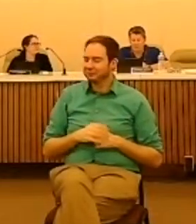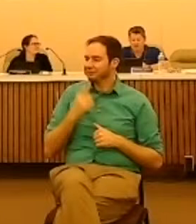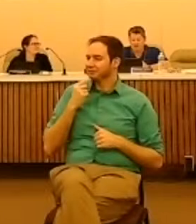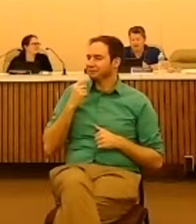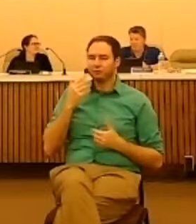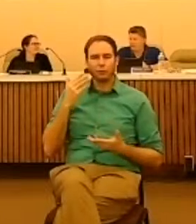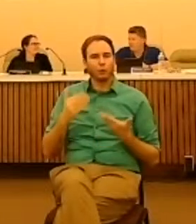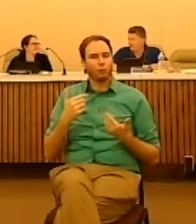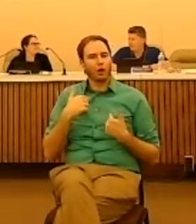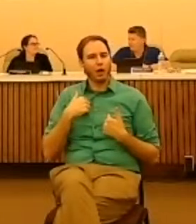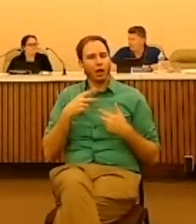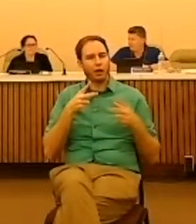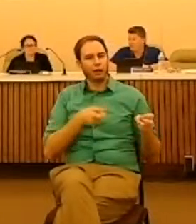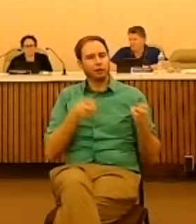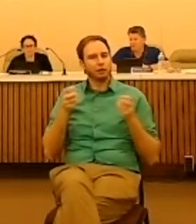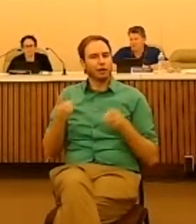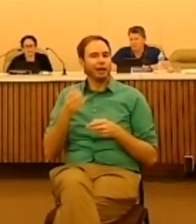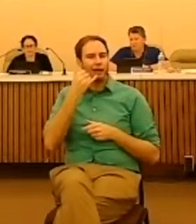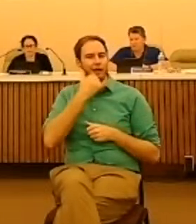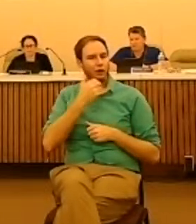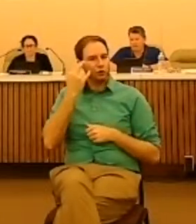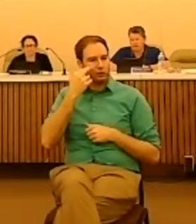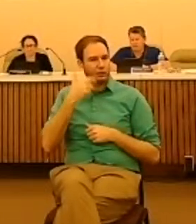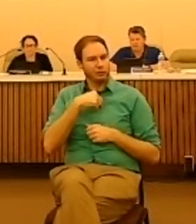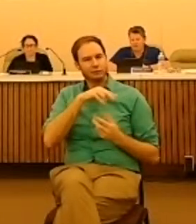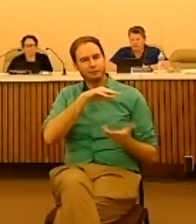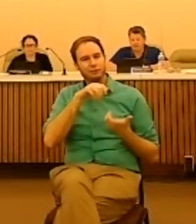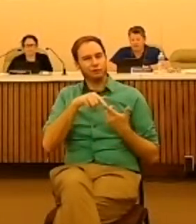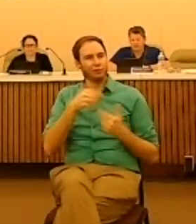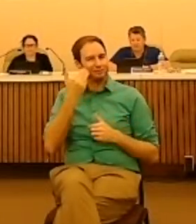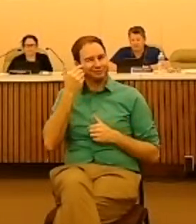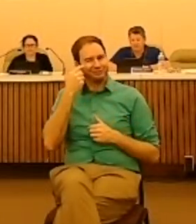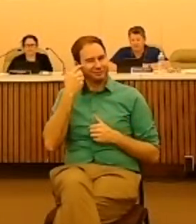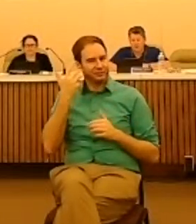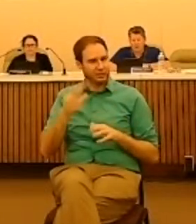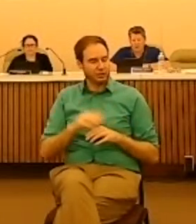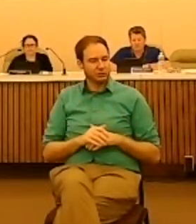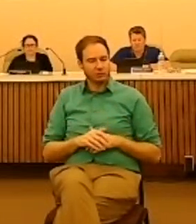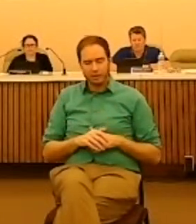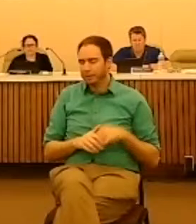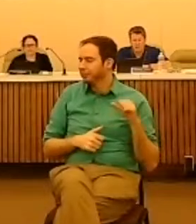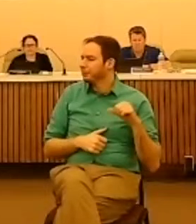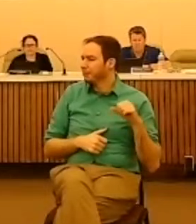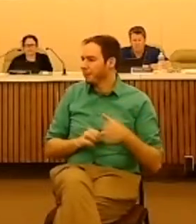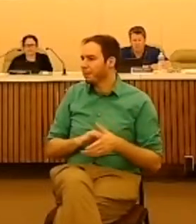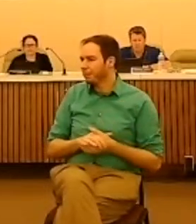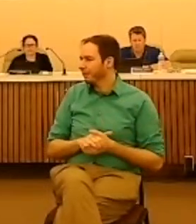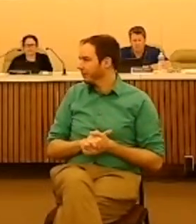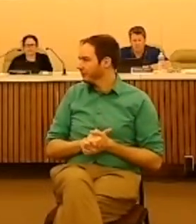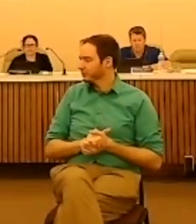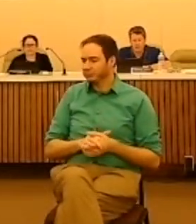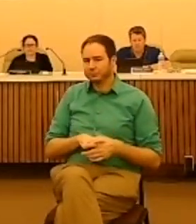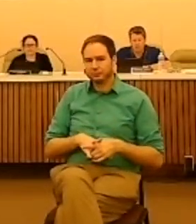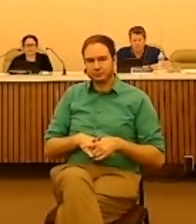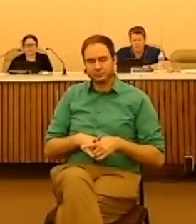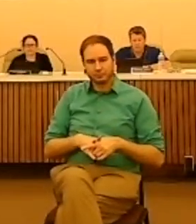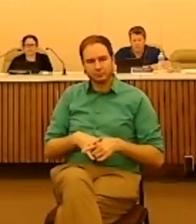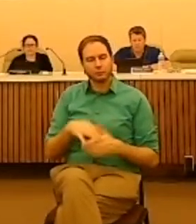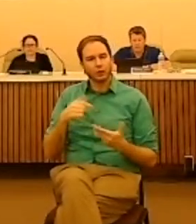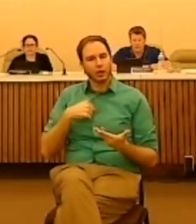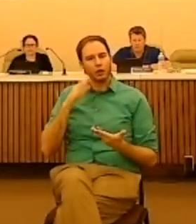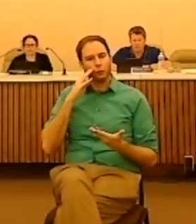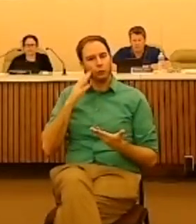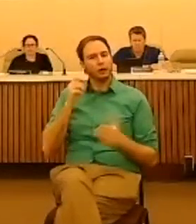was probably a cut and paste error because I was using the last one we had just done. So I will make a motion that